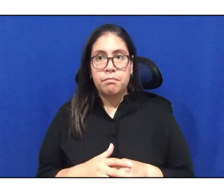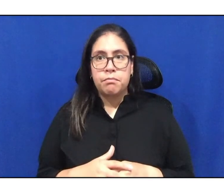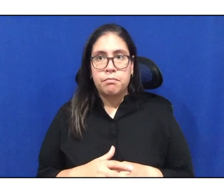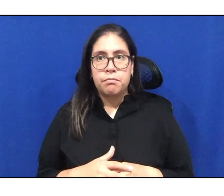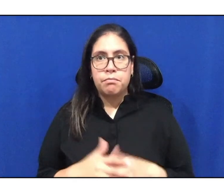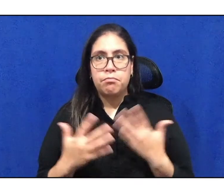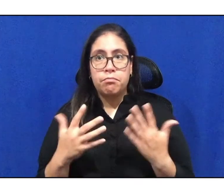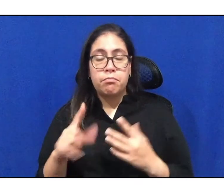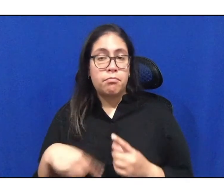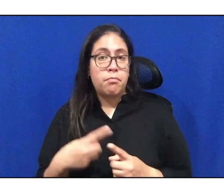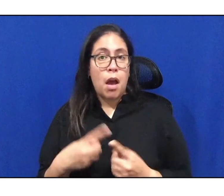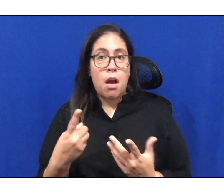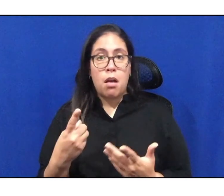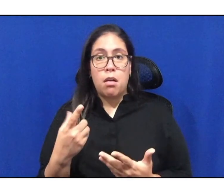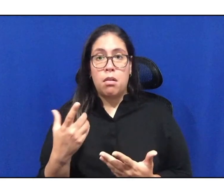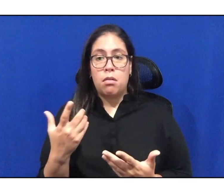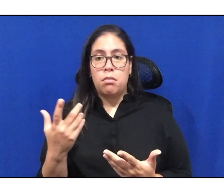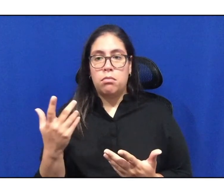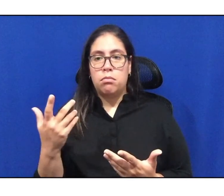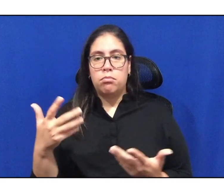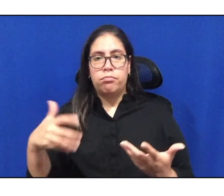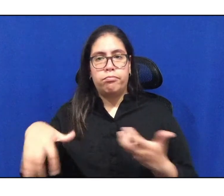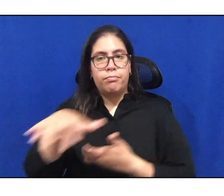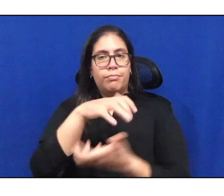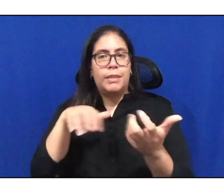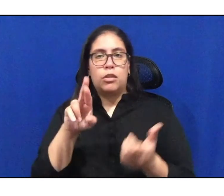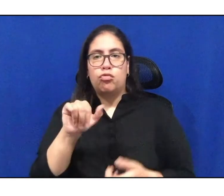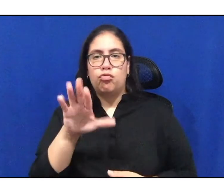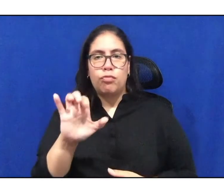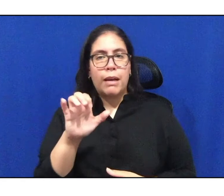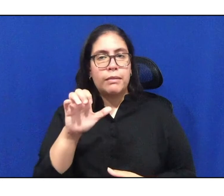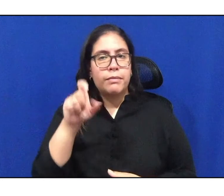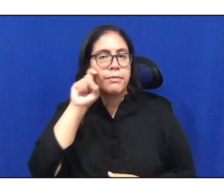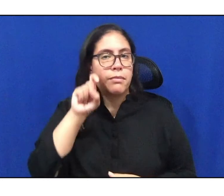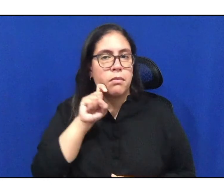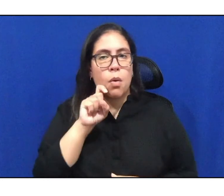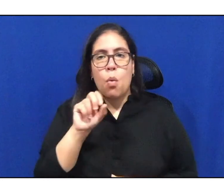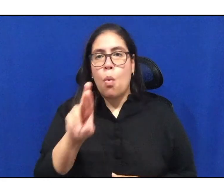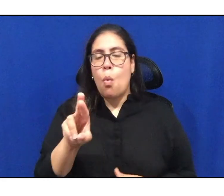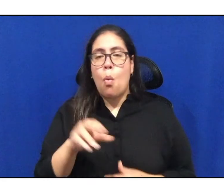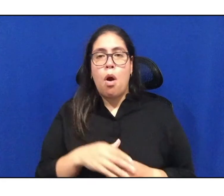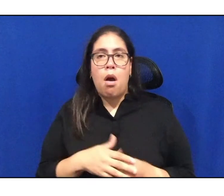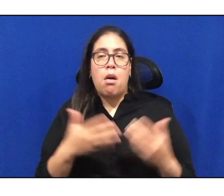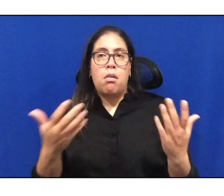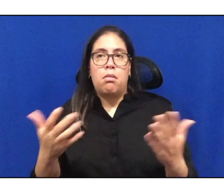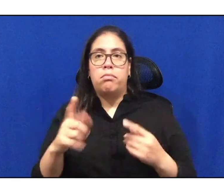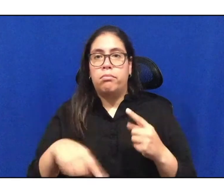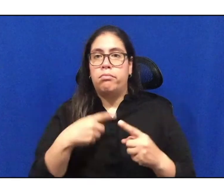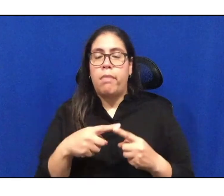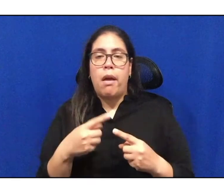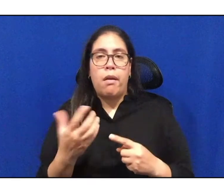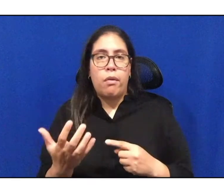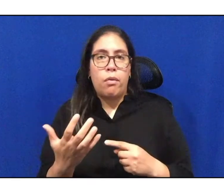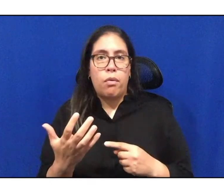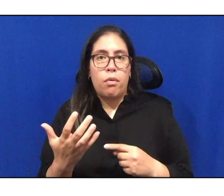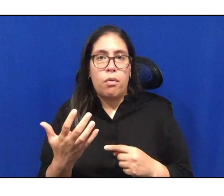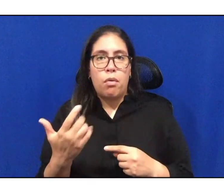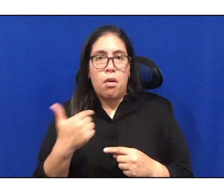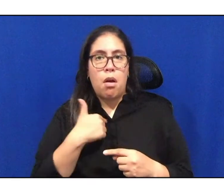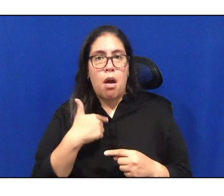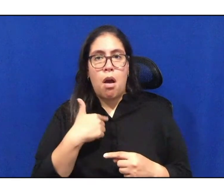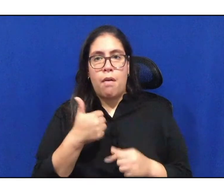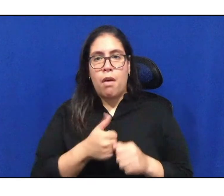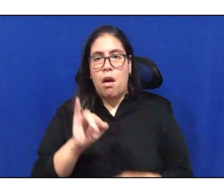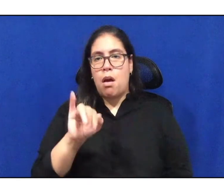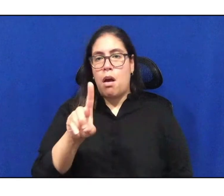whether it's interracial sex or what have you, which I make an argument that it's about, I follow in Ida B. Wells' footsteps.